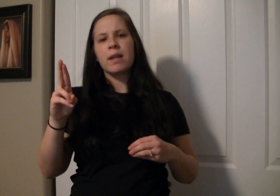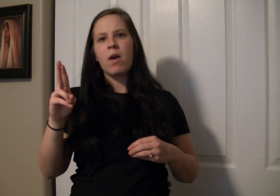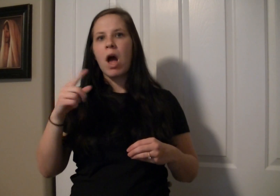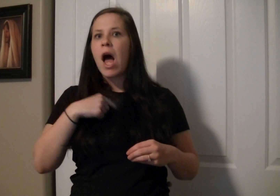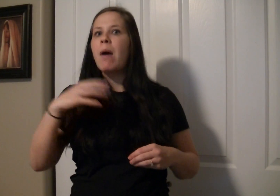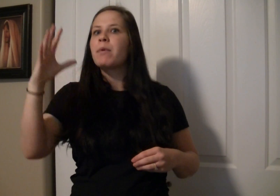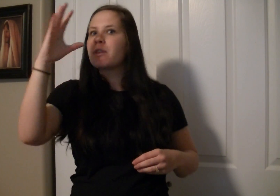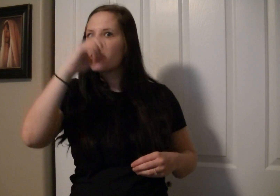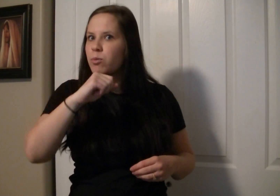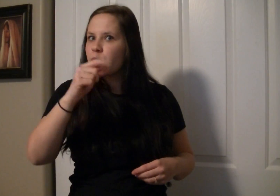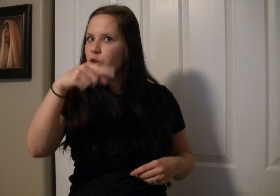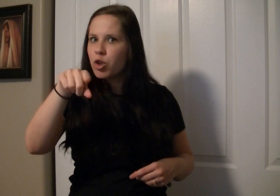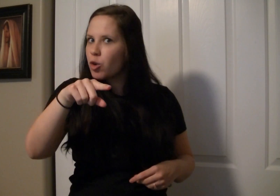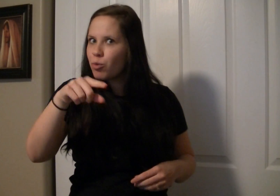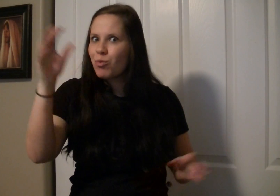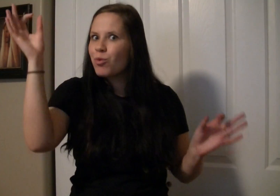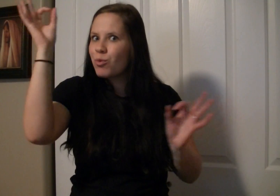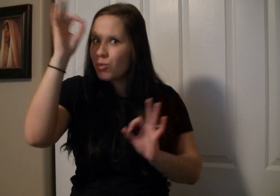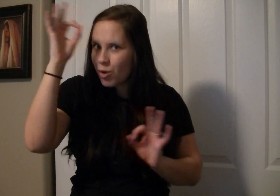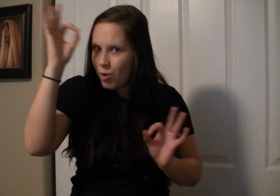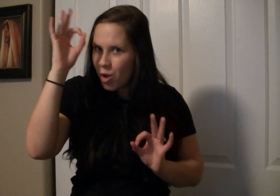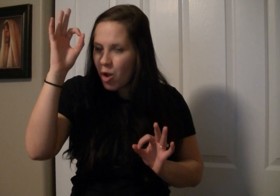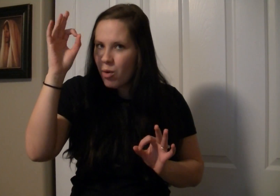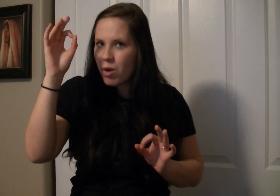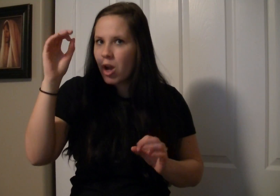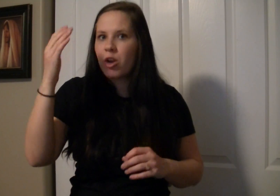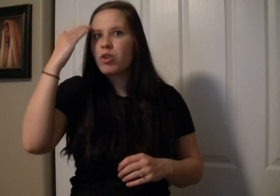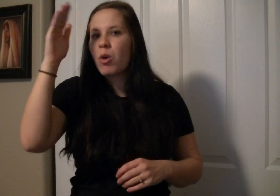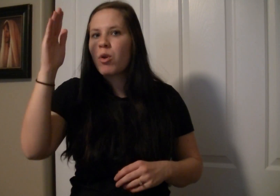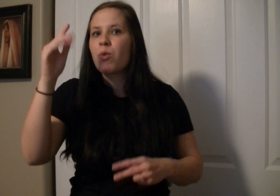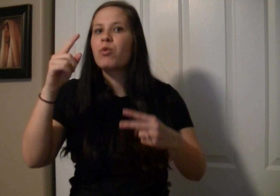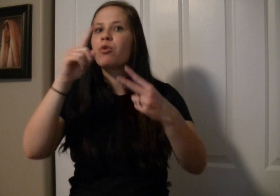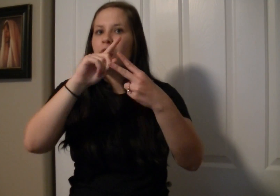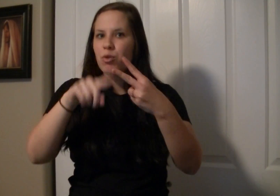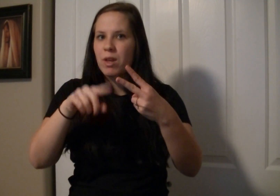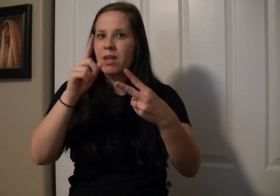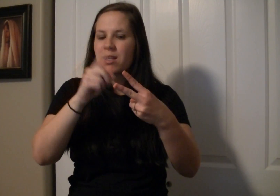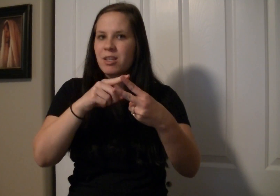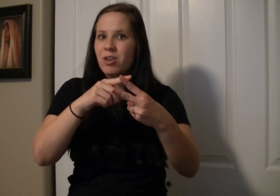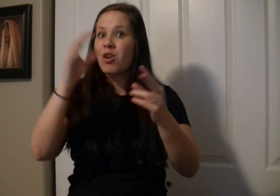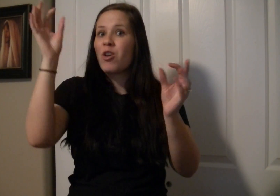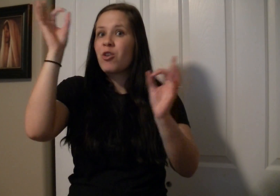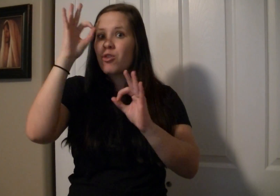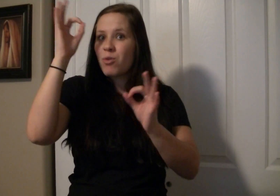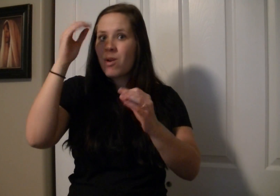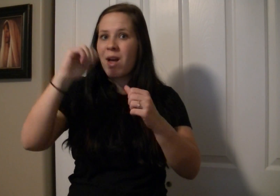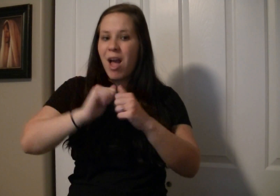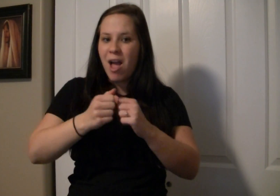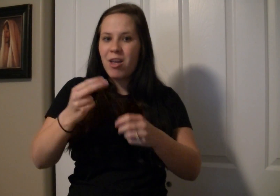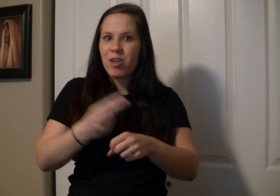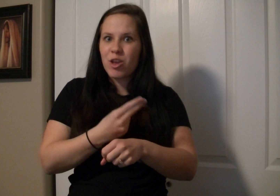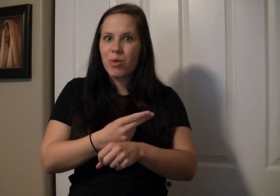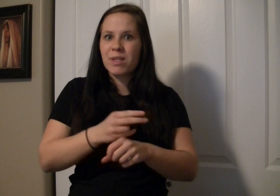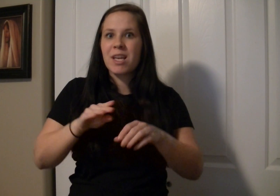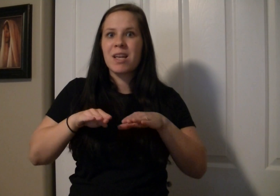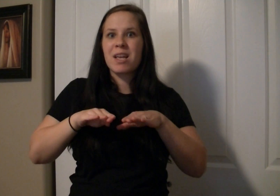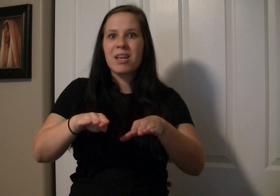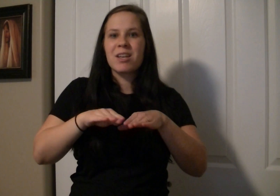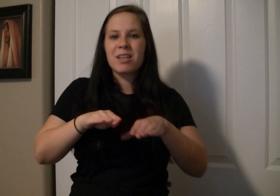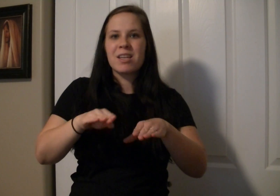know two things. They're not going to know how to use a sewing machine, and they're not going to know how to sew. So let me start with some